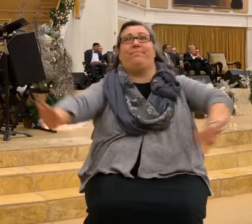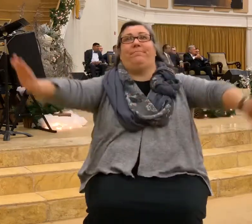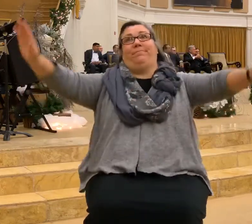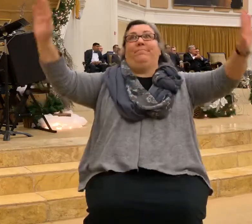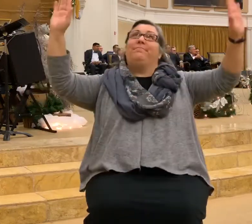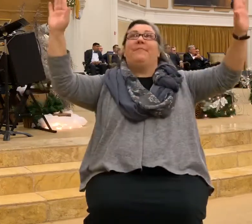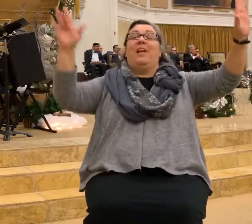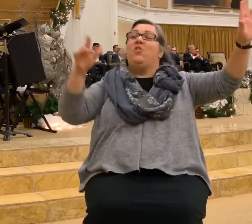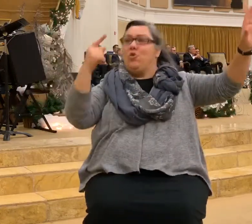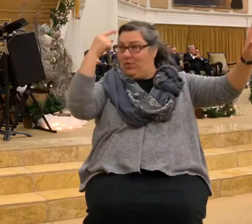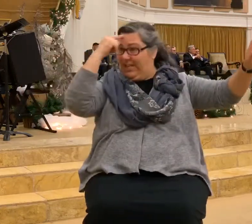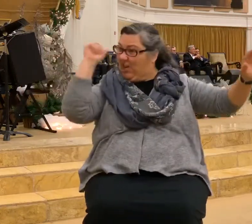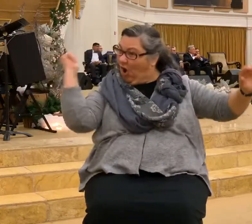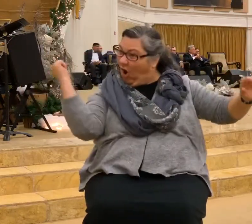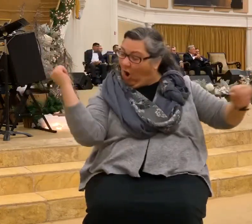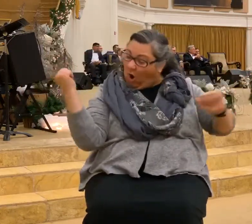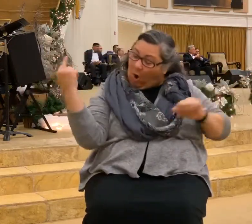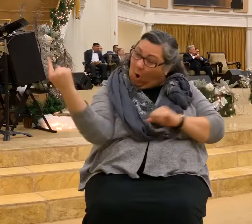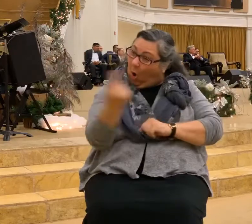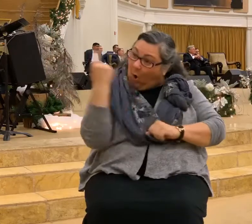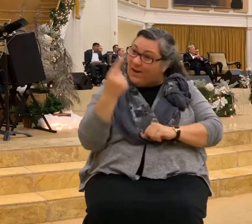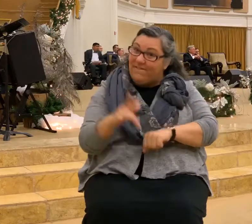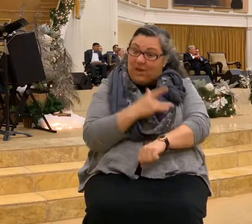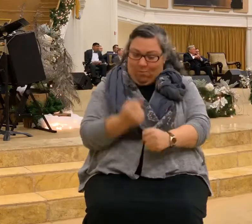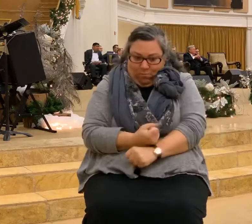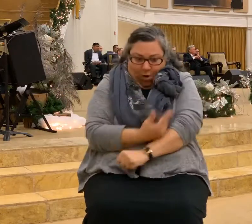He feels goosebumps from the top of his head to the sole of his feet.